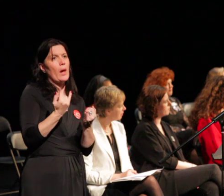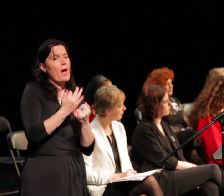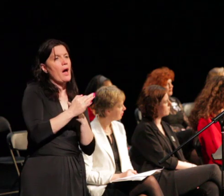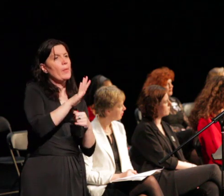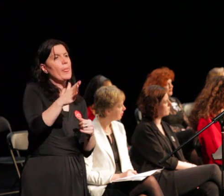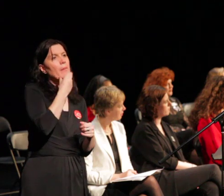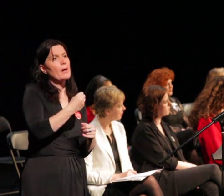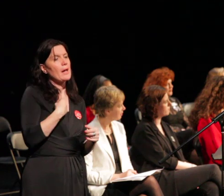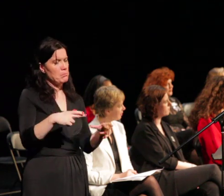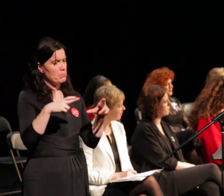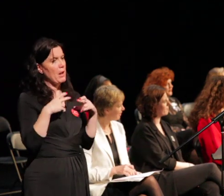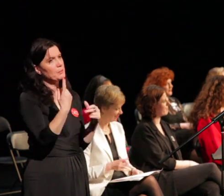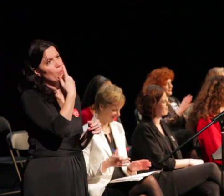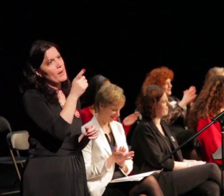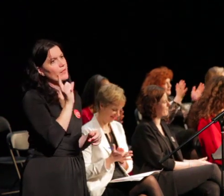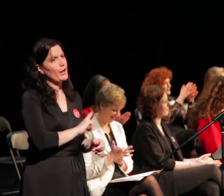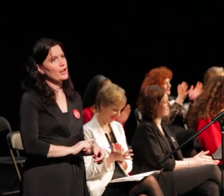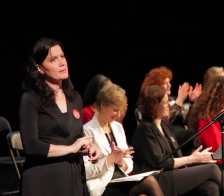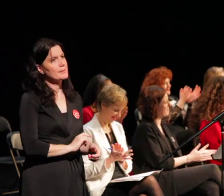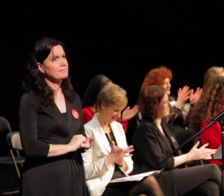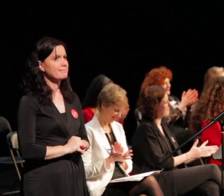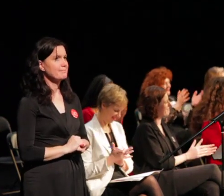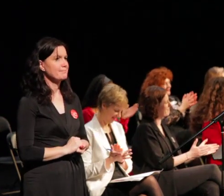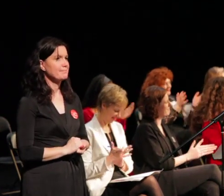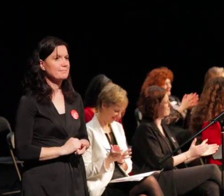I'm proud to be one of the girls.